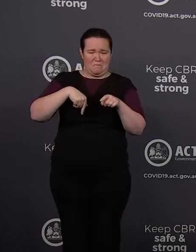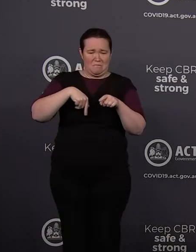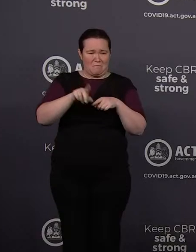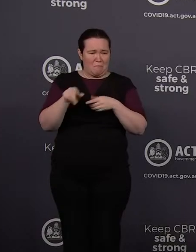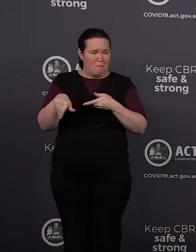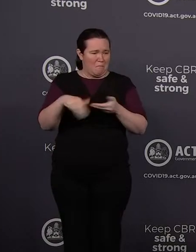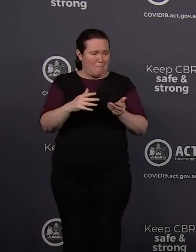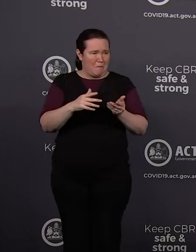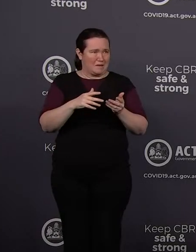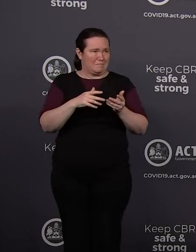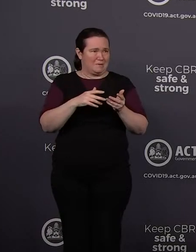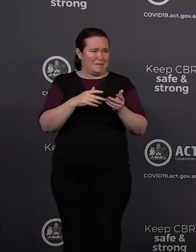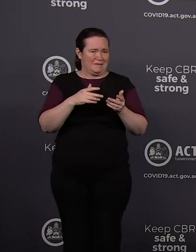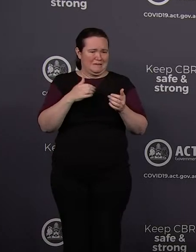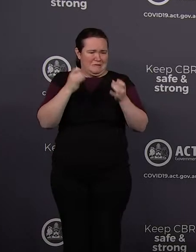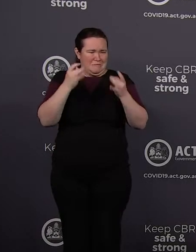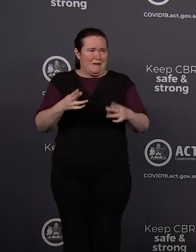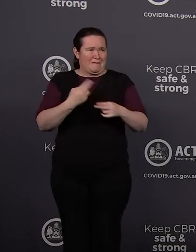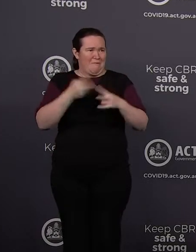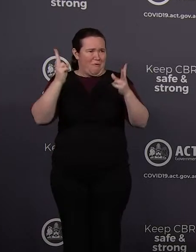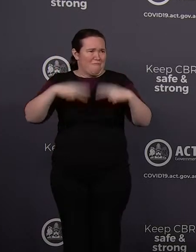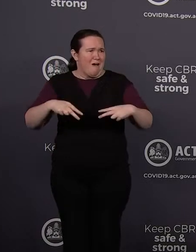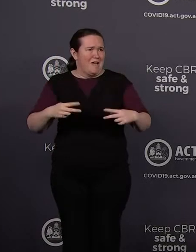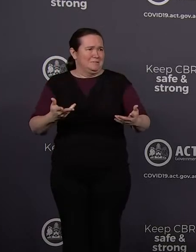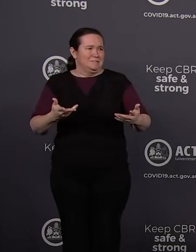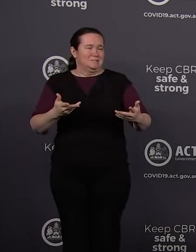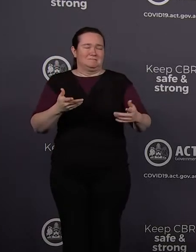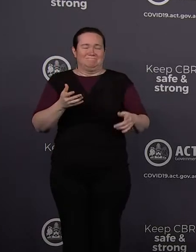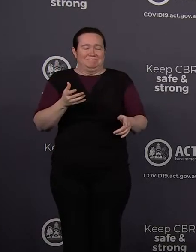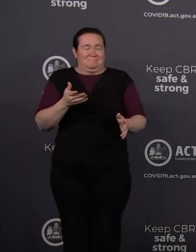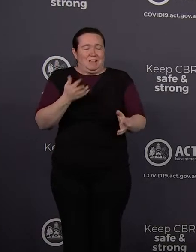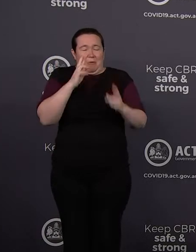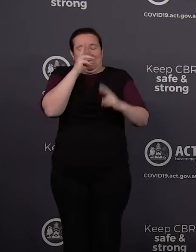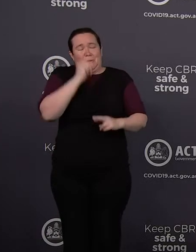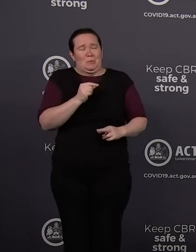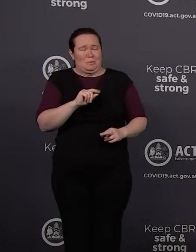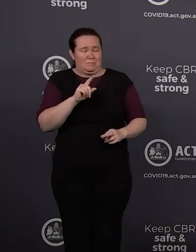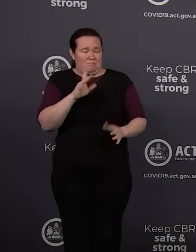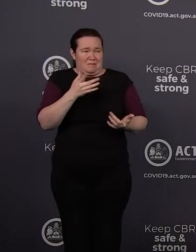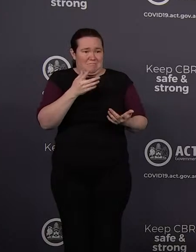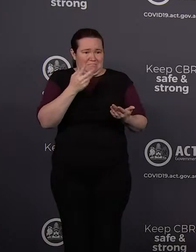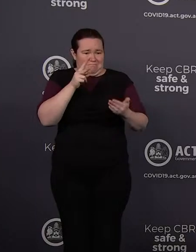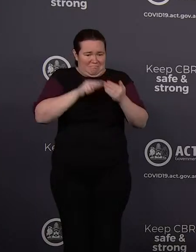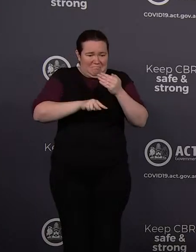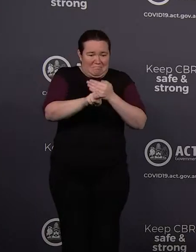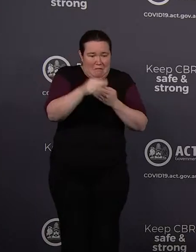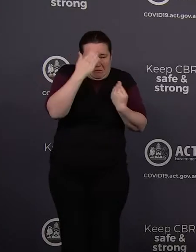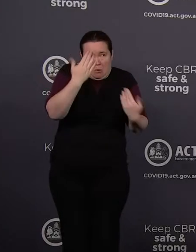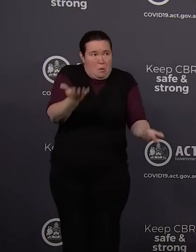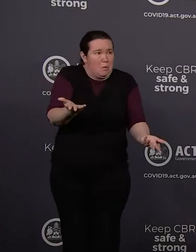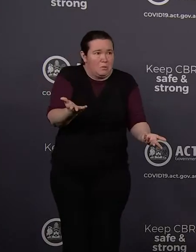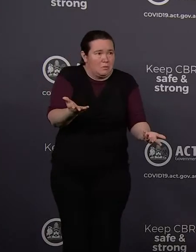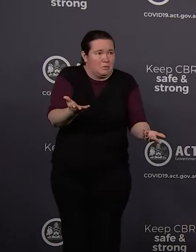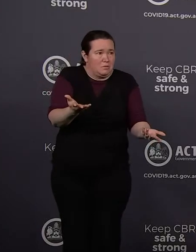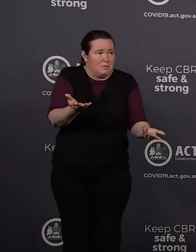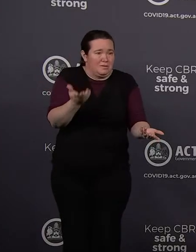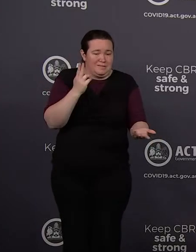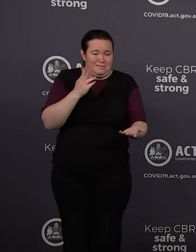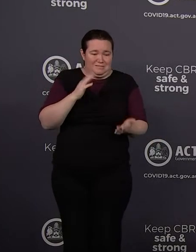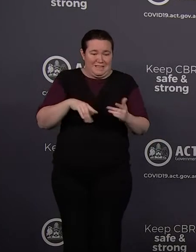are, gearing up for finals? I wish I could, but I cannot foresee what will come next. This whole